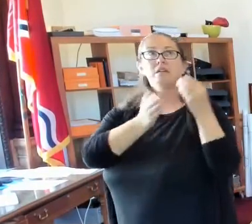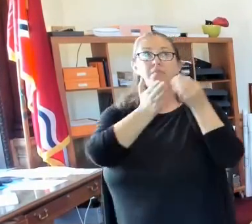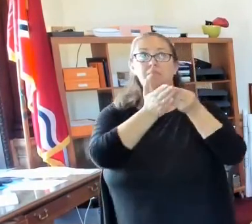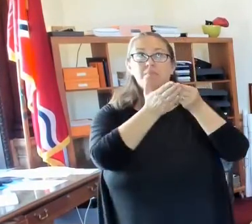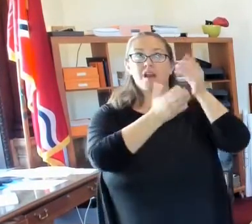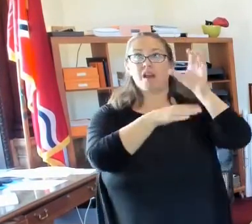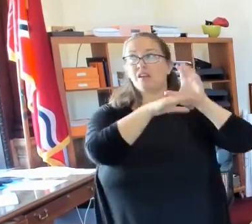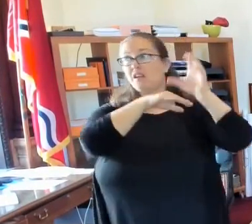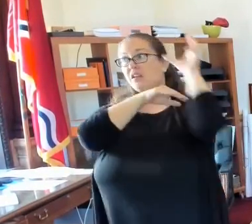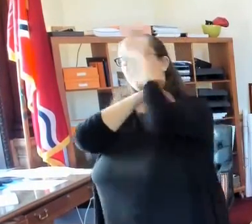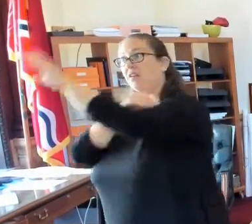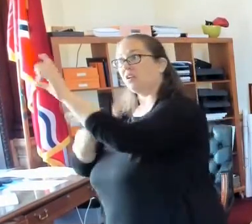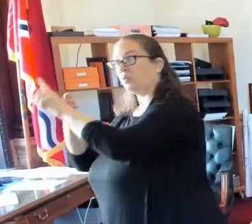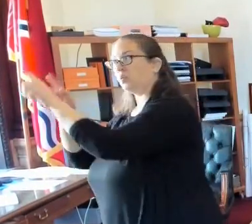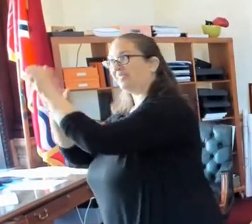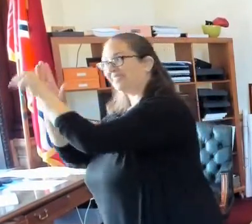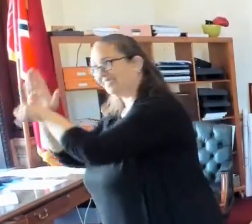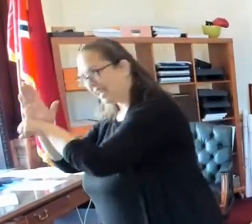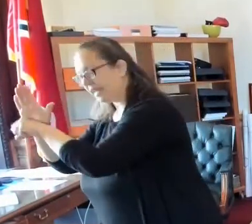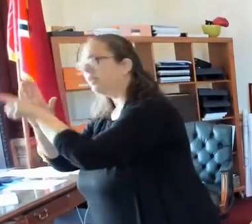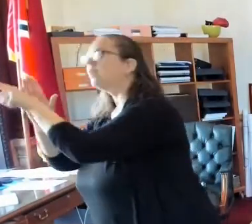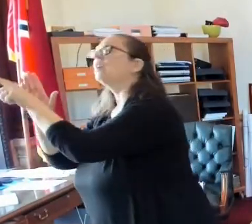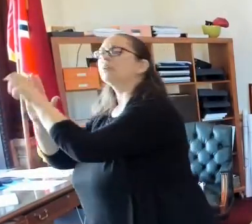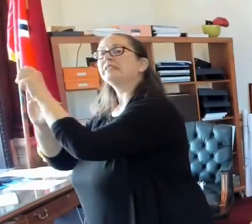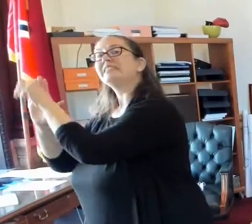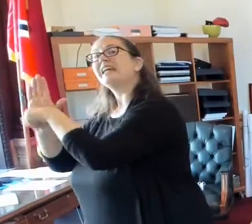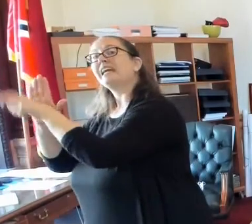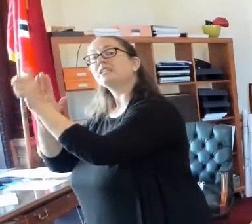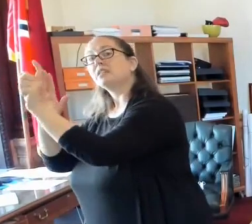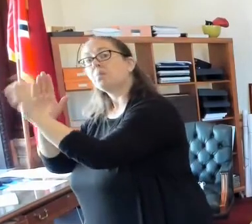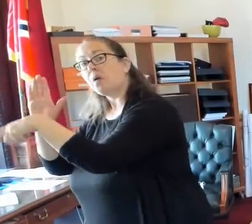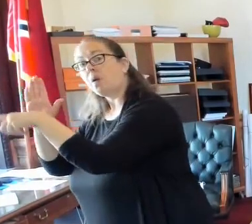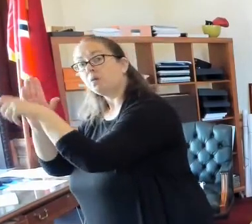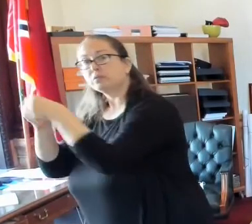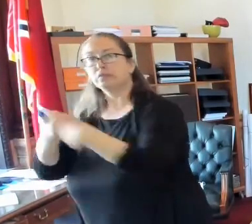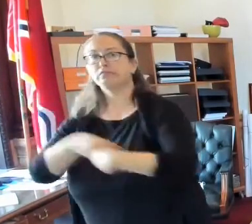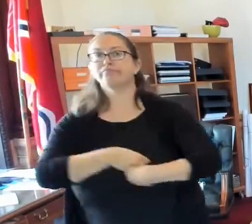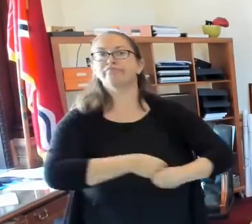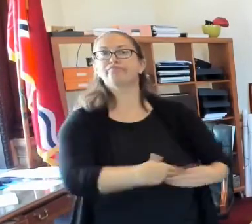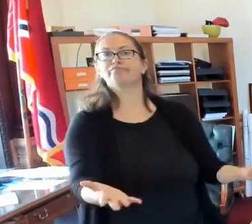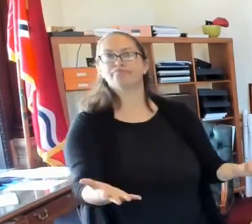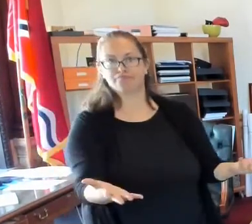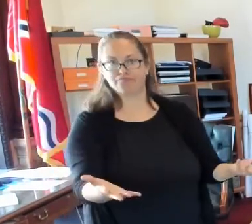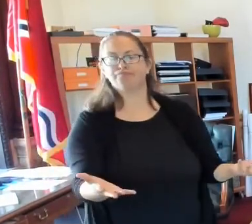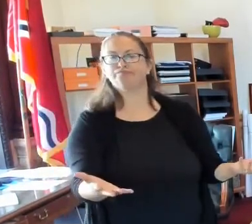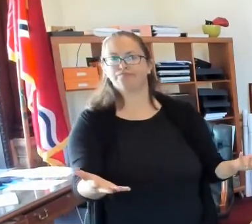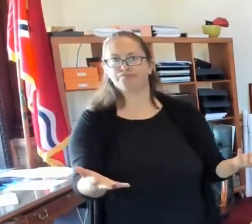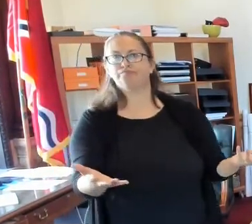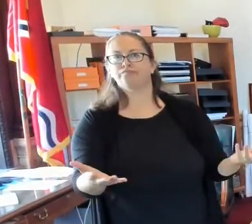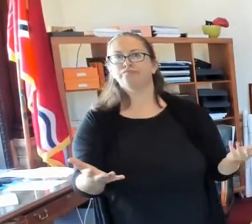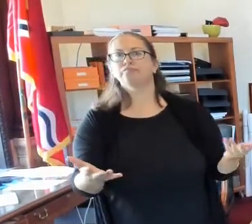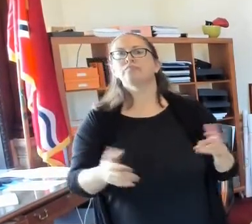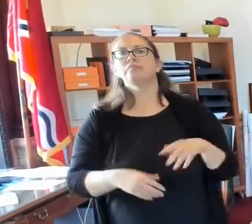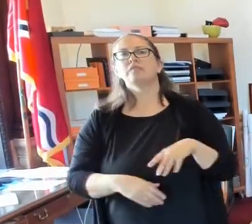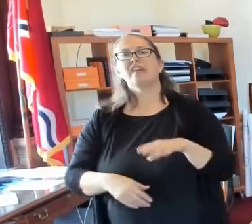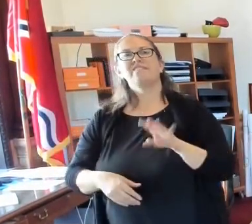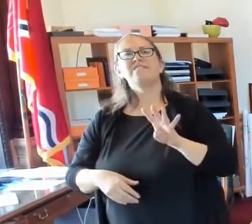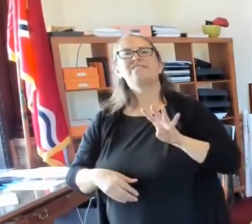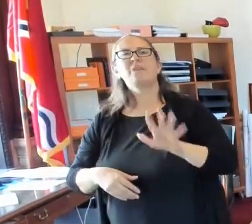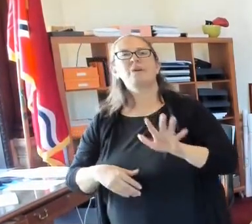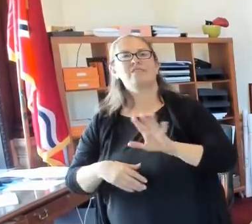it back, and they were, I would say, supposed to, or it was recommended that they allocate back